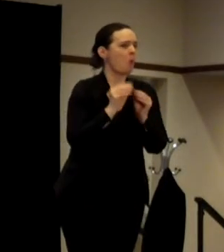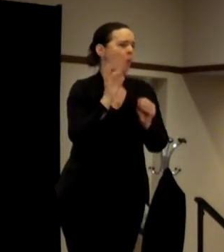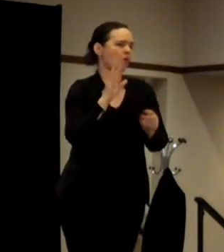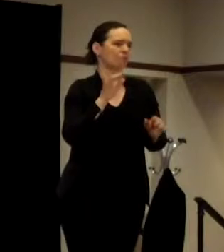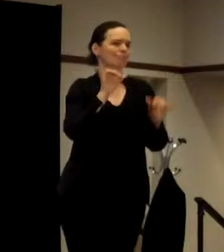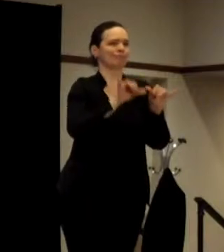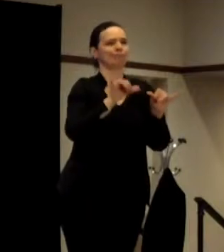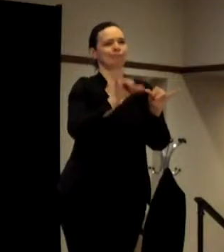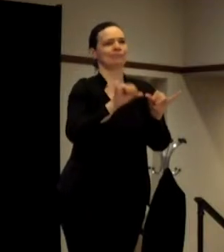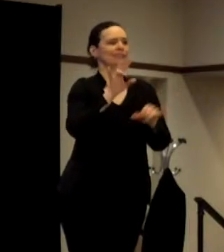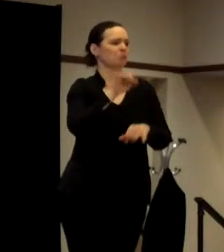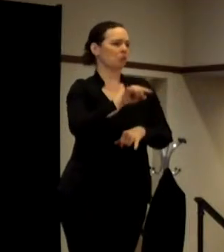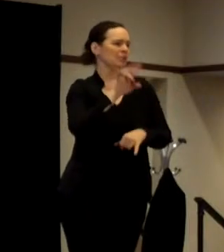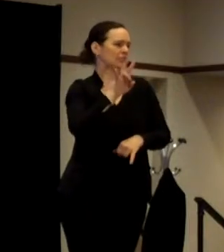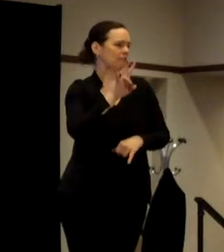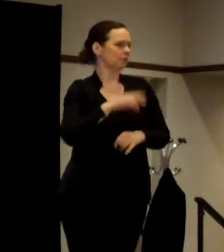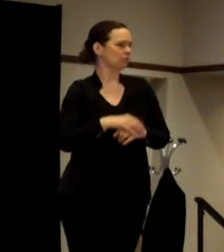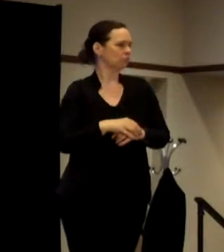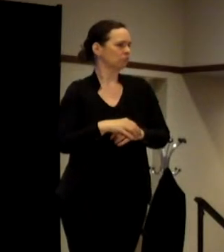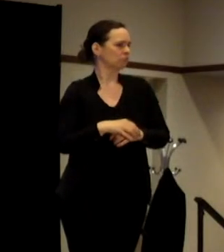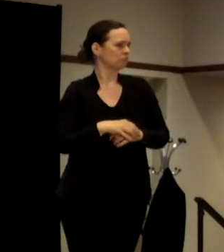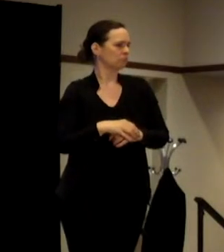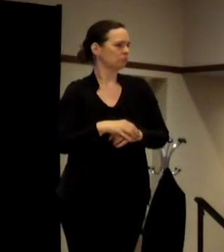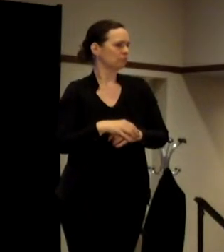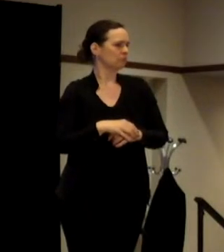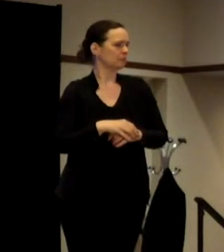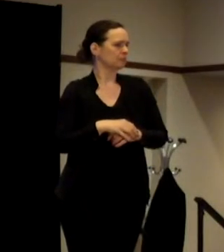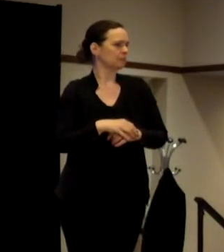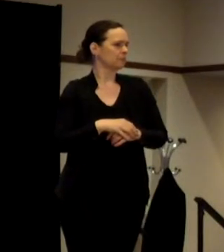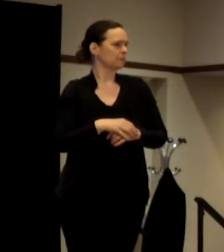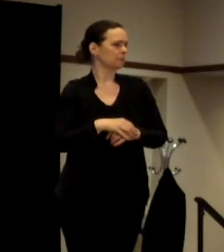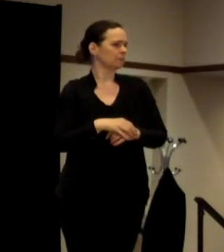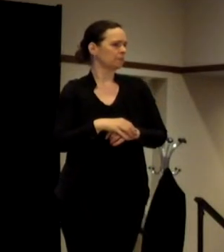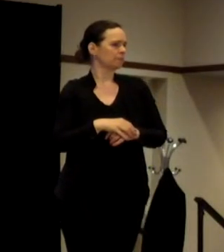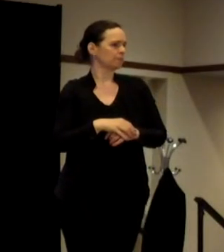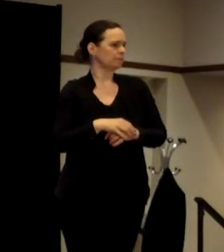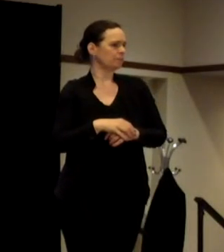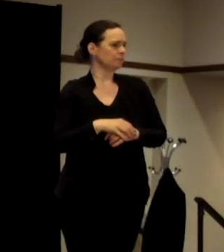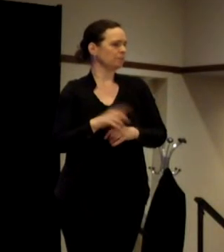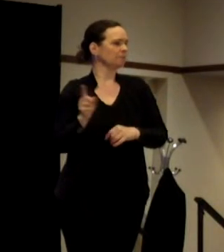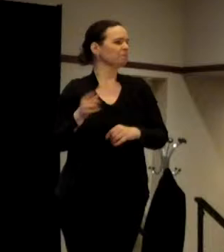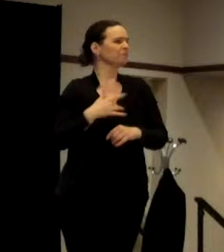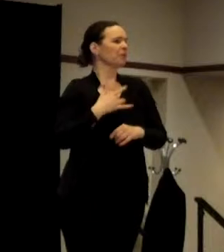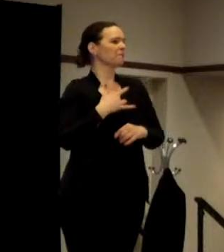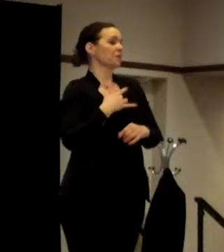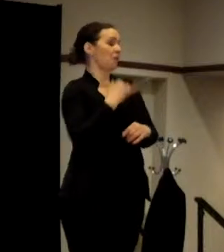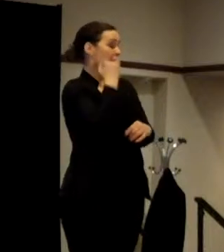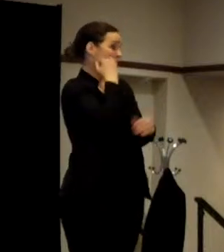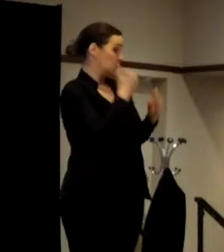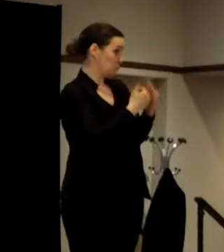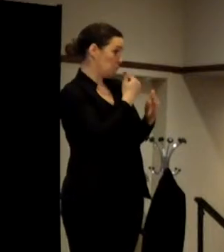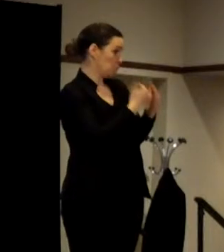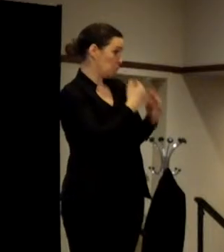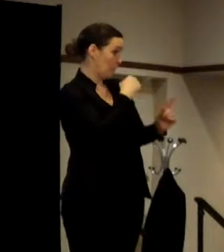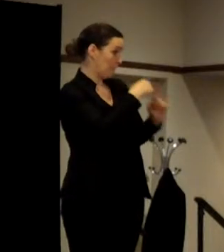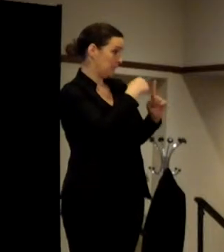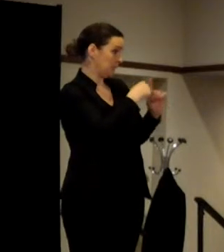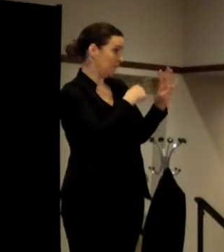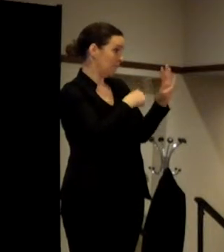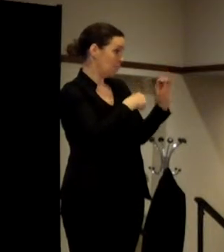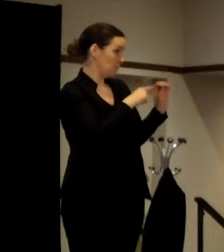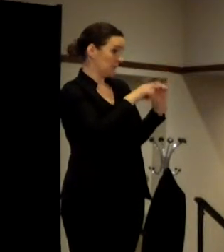40, 75 range. If you look at the days, you get a couple higher numbers. You're getting a lot of tests